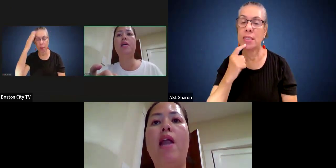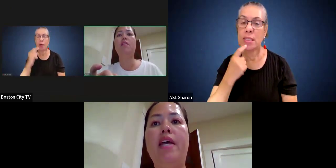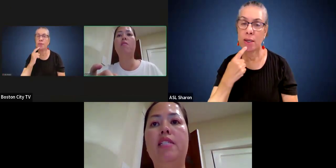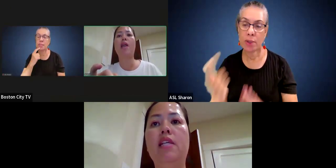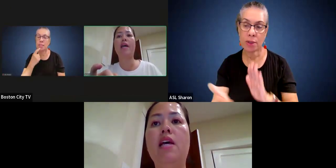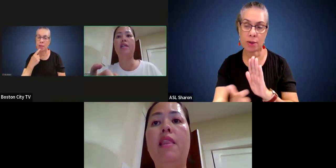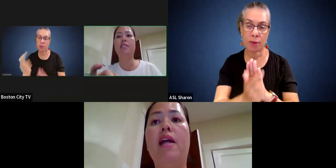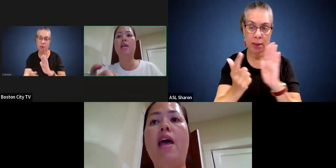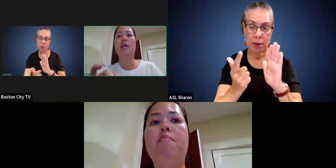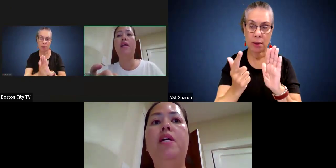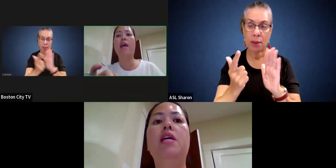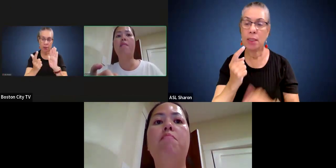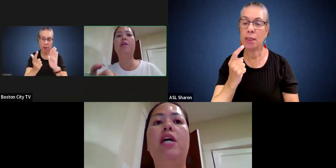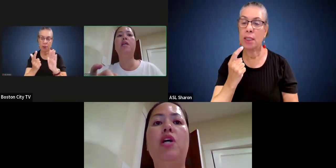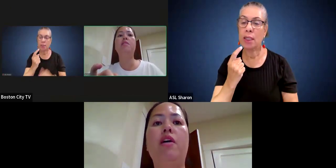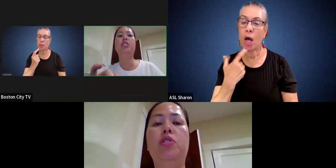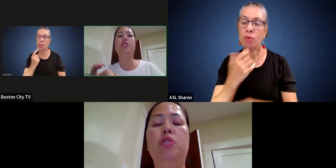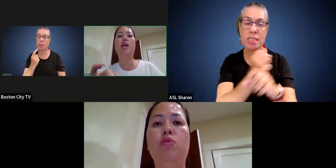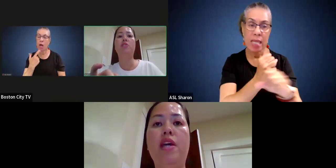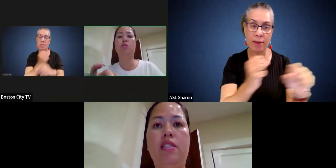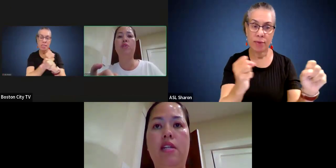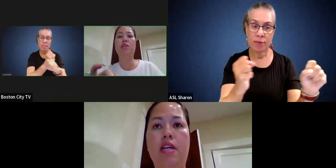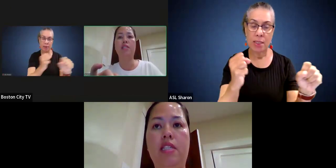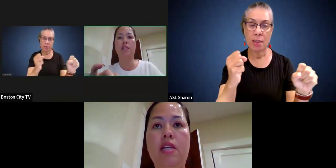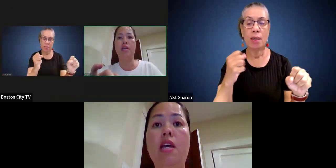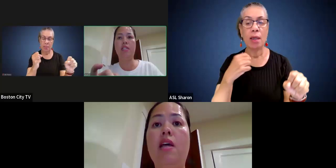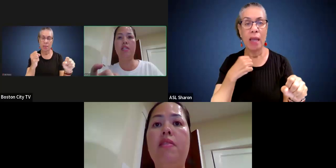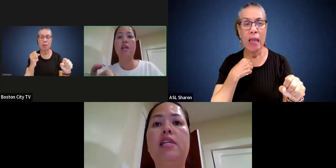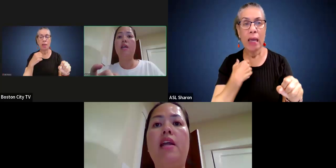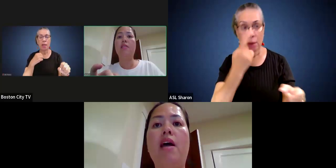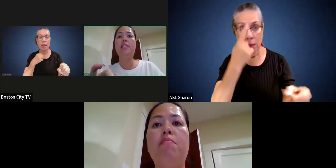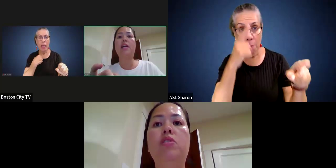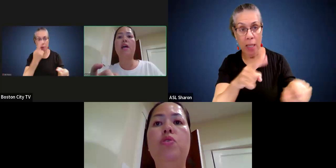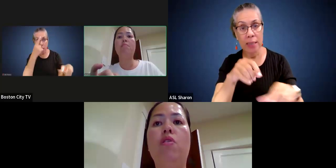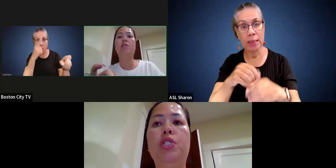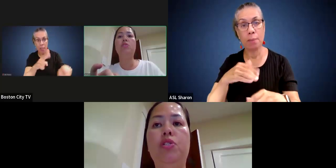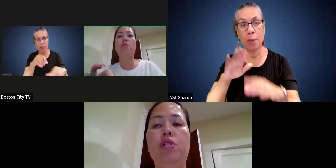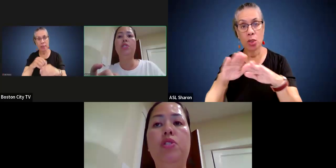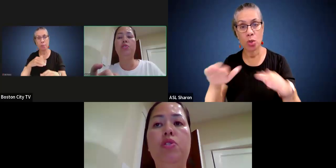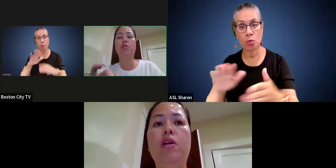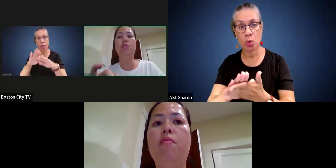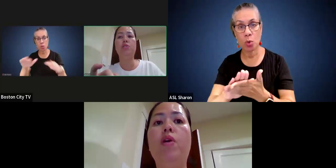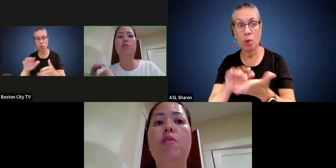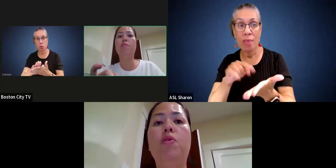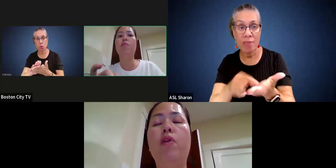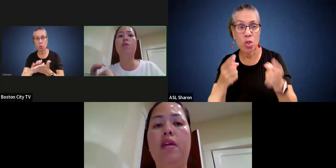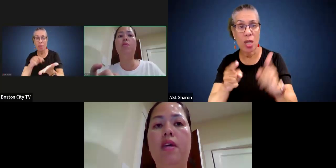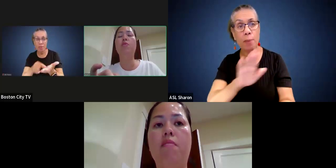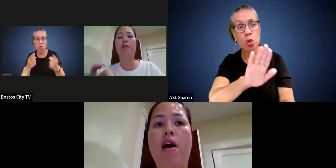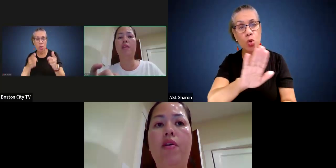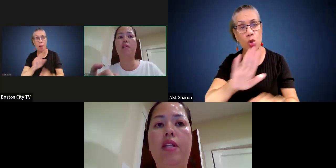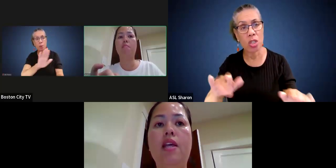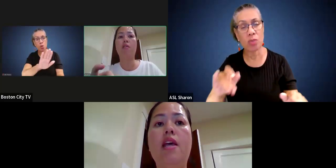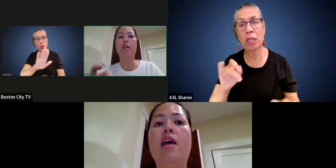and compliance that happened in my child's school yesterday. This can happen to your children too if we don't do